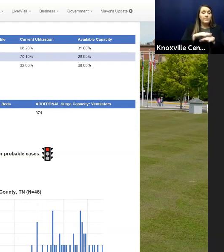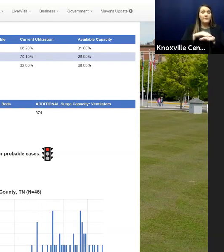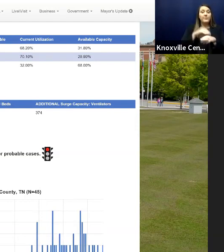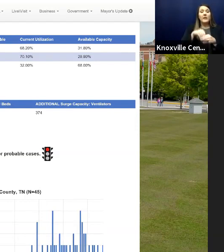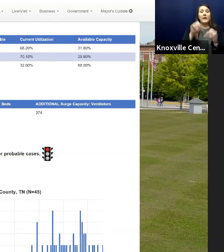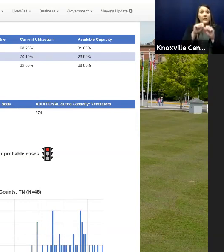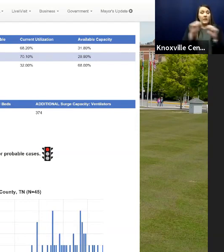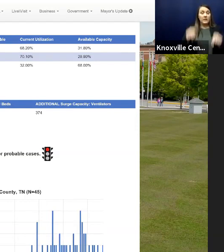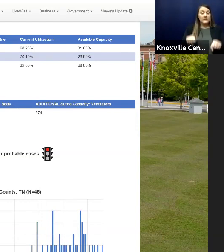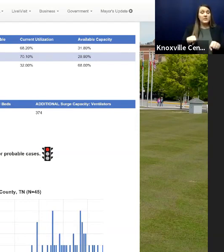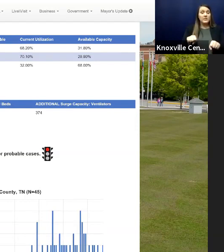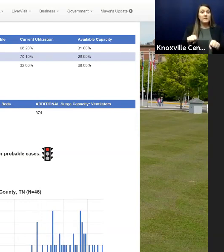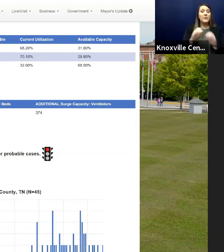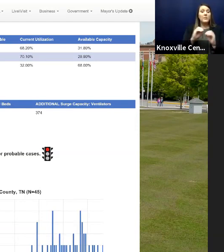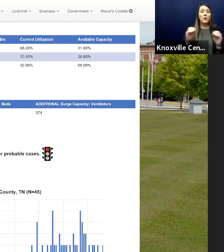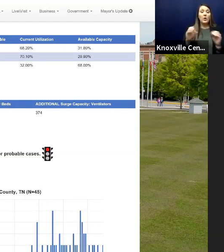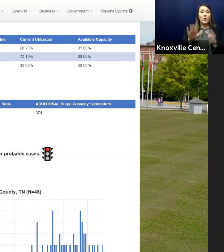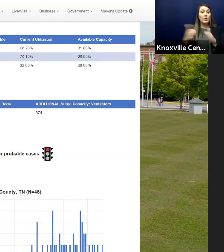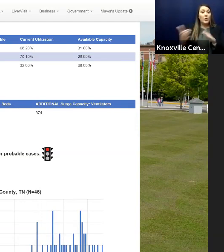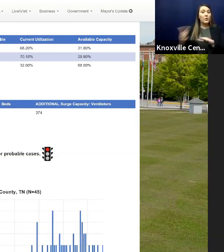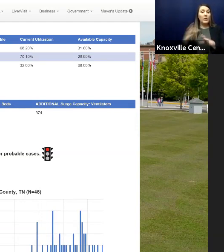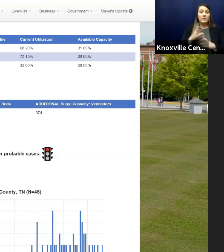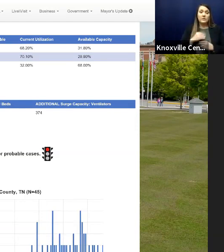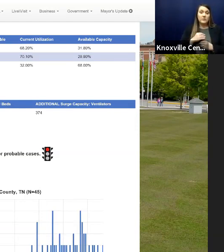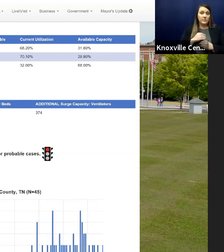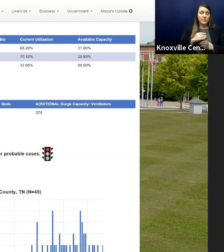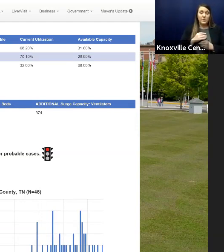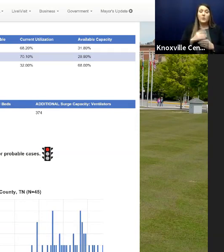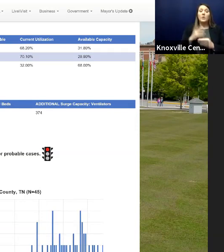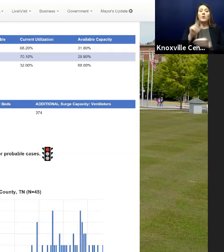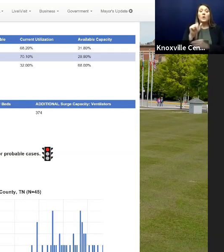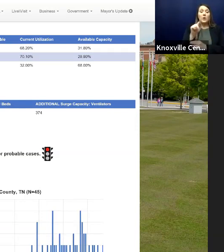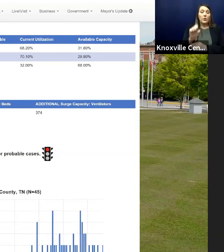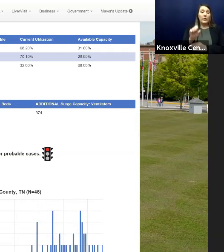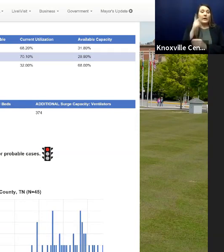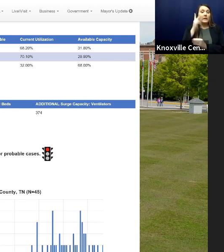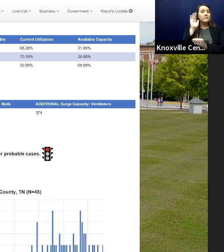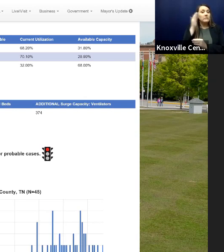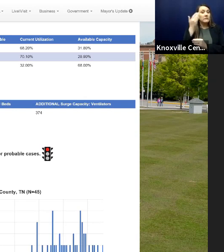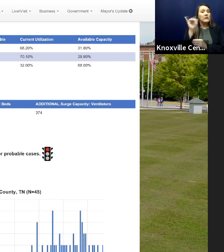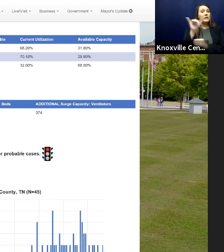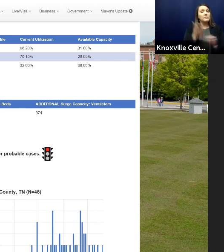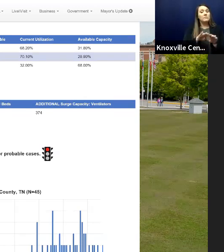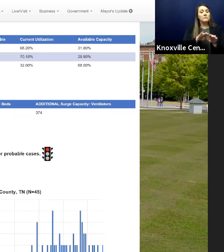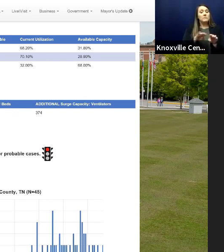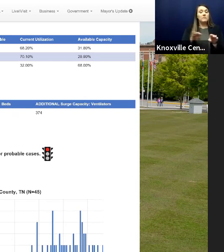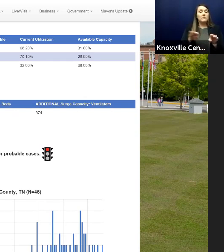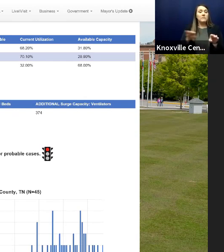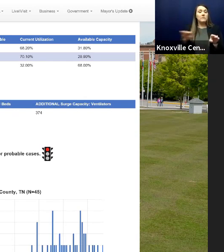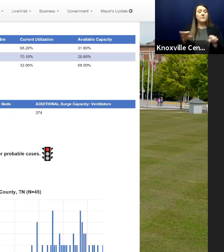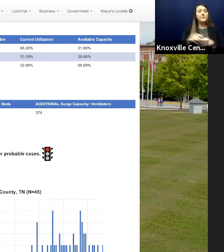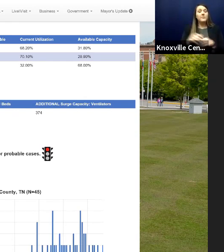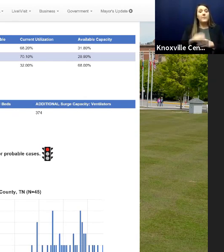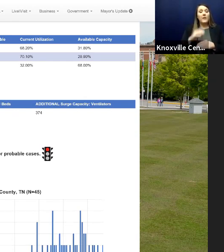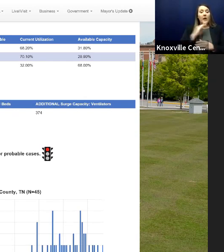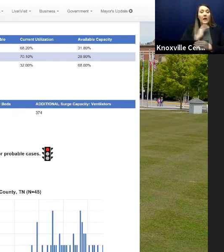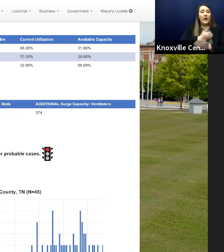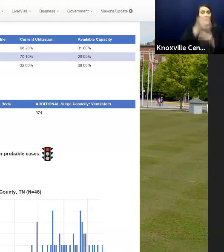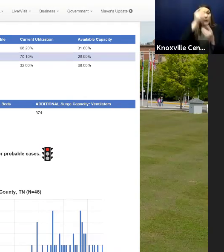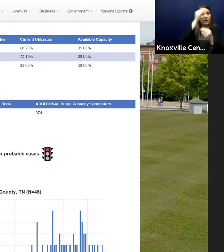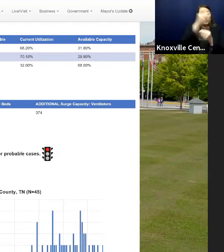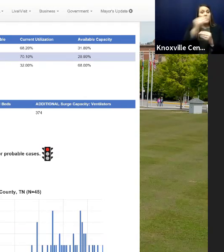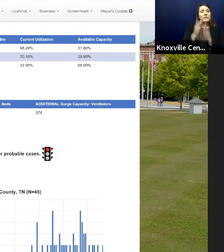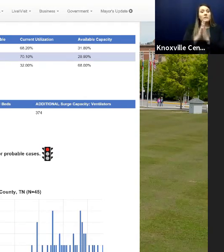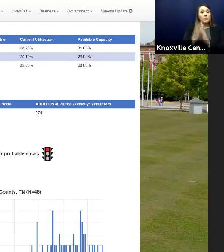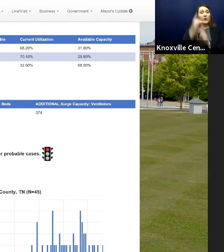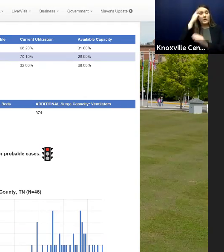systems and no deaths are acceptable, the rate appears to be stabilizing. As always, our thoughts and prayers continue to be with all